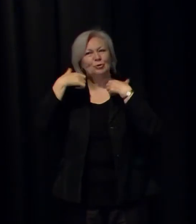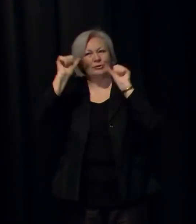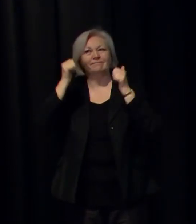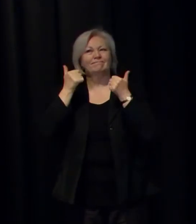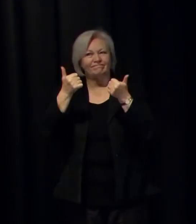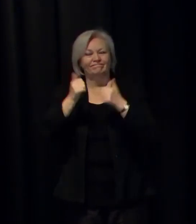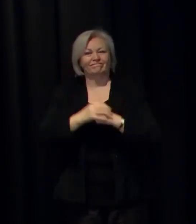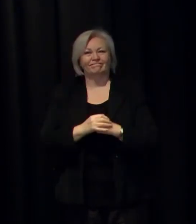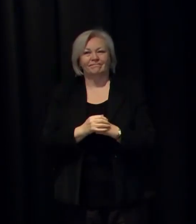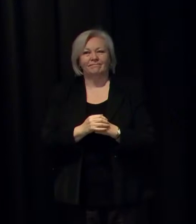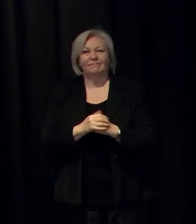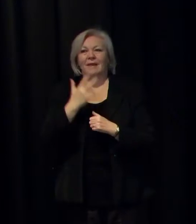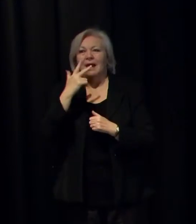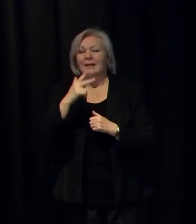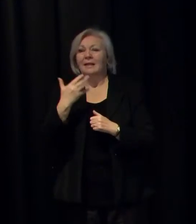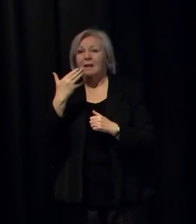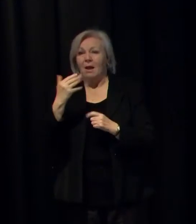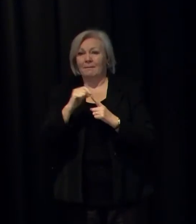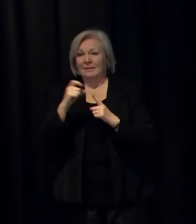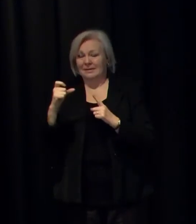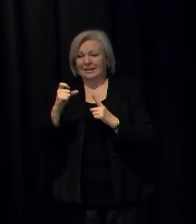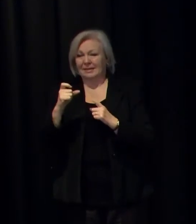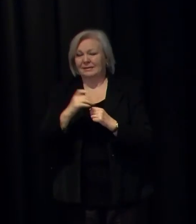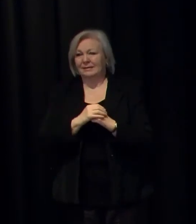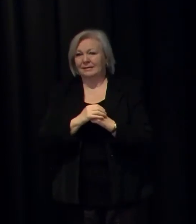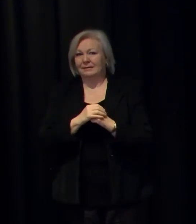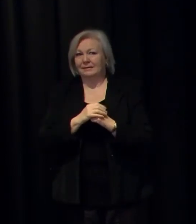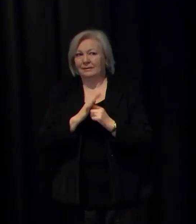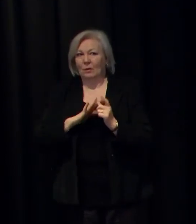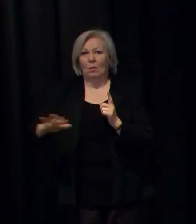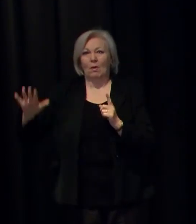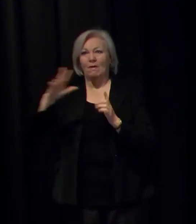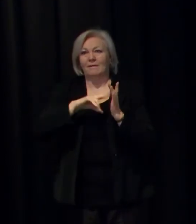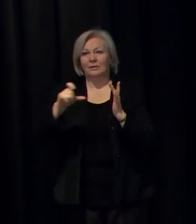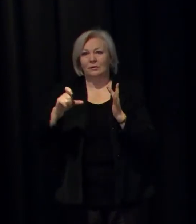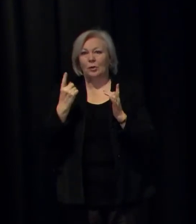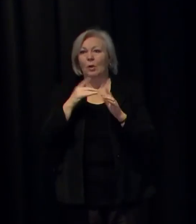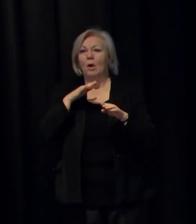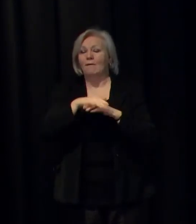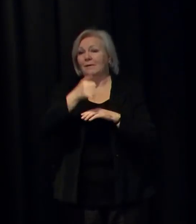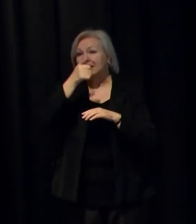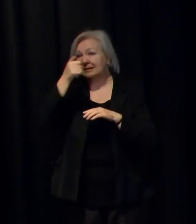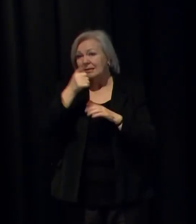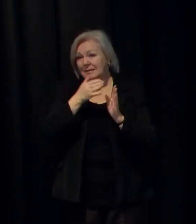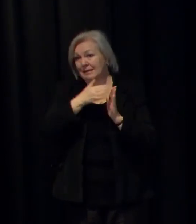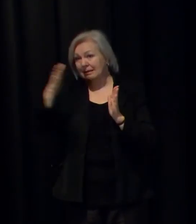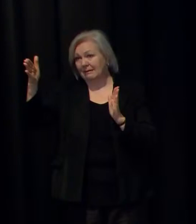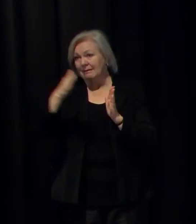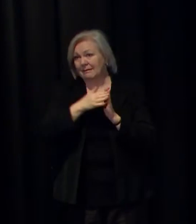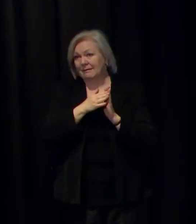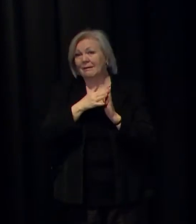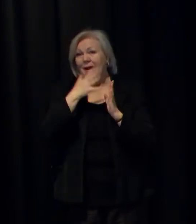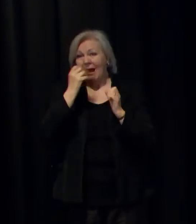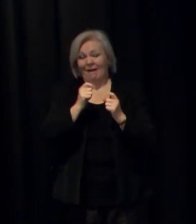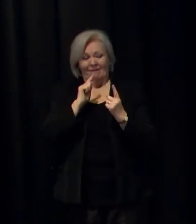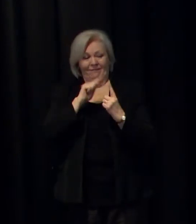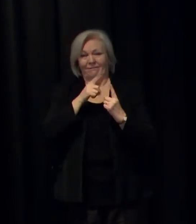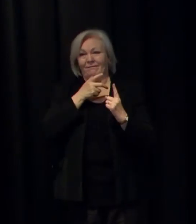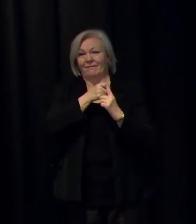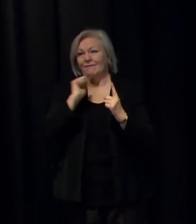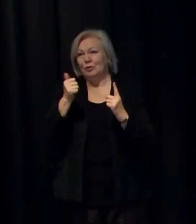achievement. 89% of the population over the age of 16 have now had a first dose of the